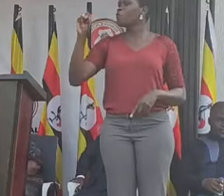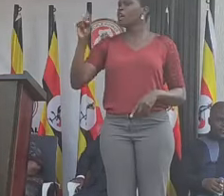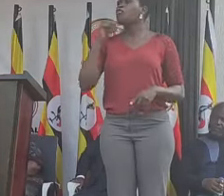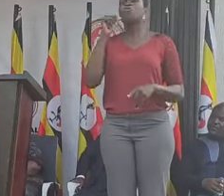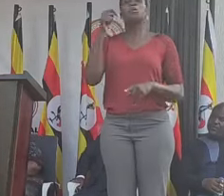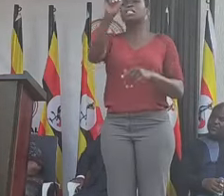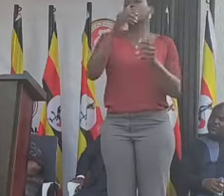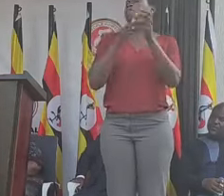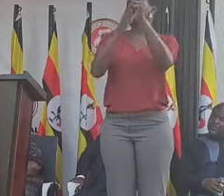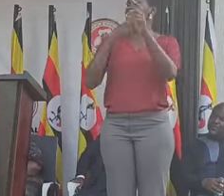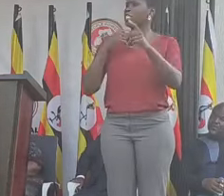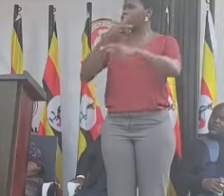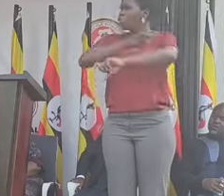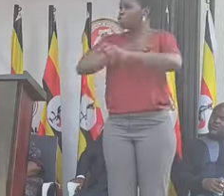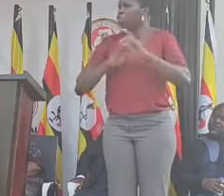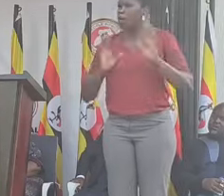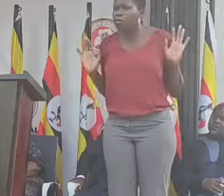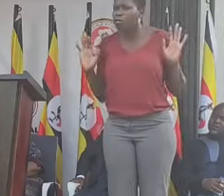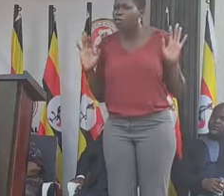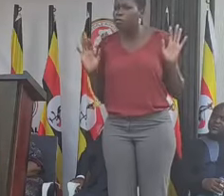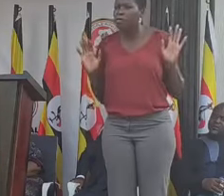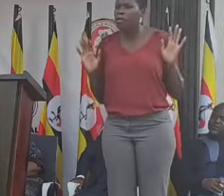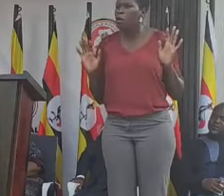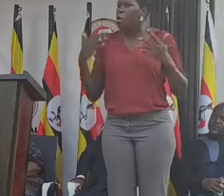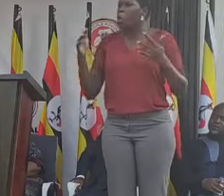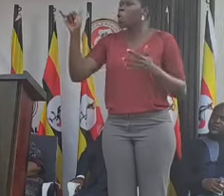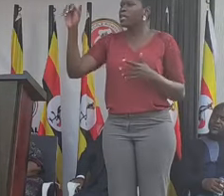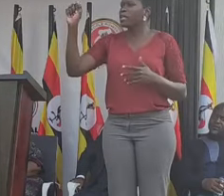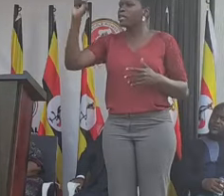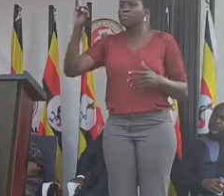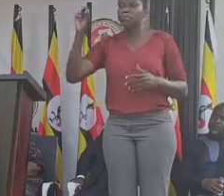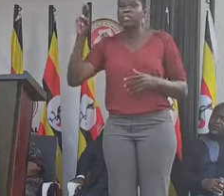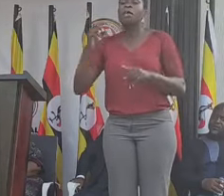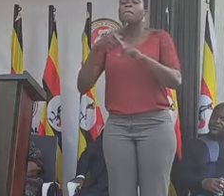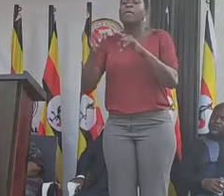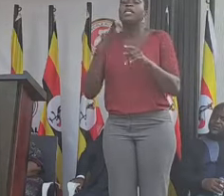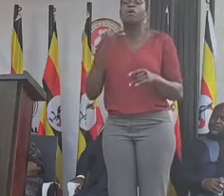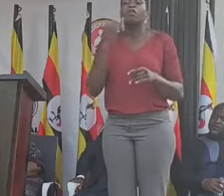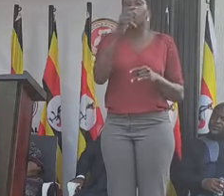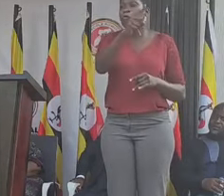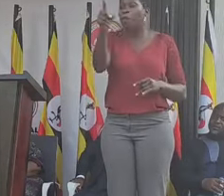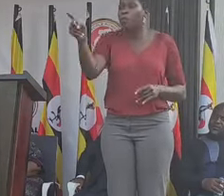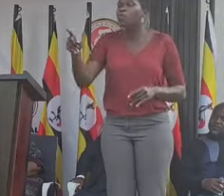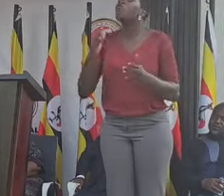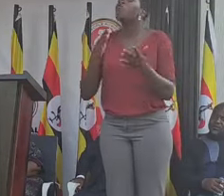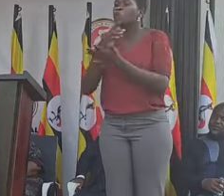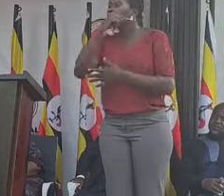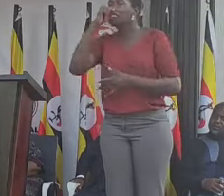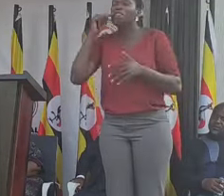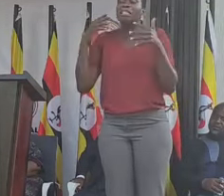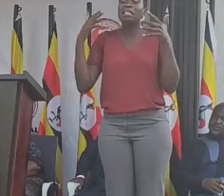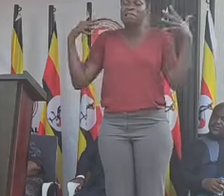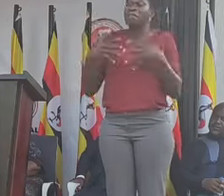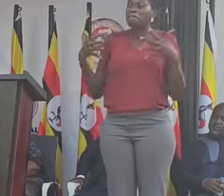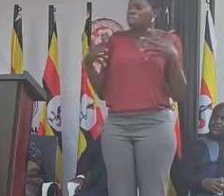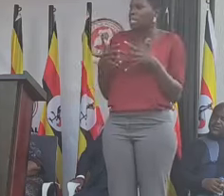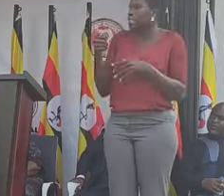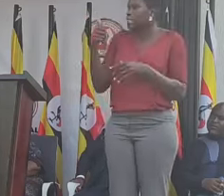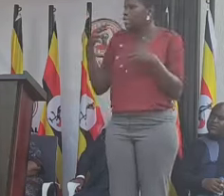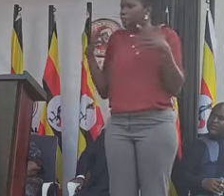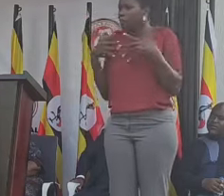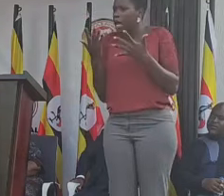oba Yasini si yali akulembera struggle eno. Naye njagala omanye ti dictator Museveni kuba mutiitizi nnyo buli muntu yenna